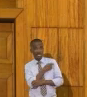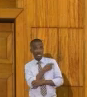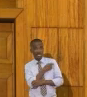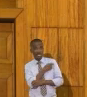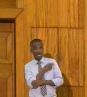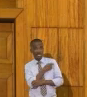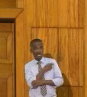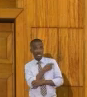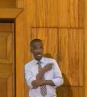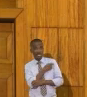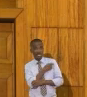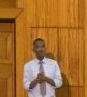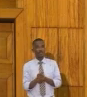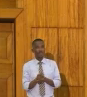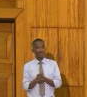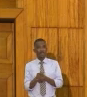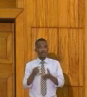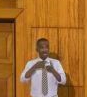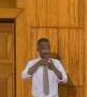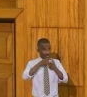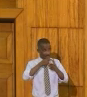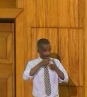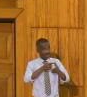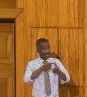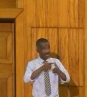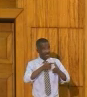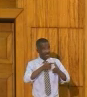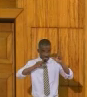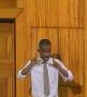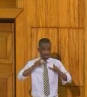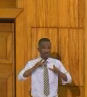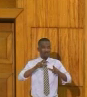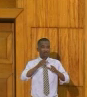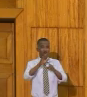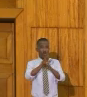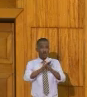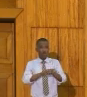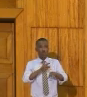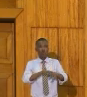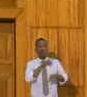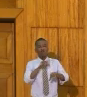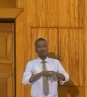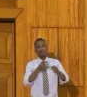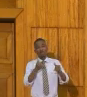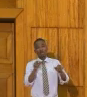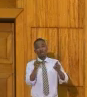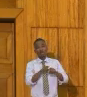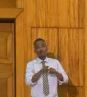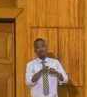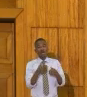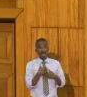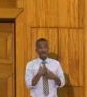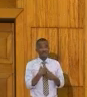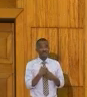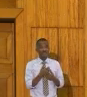especially those who conduct viral load testing, because molecular testing takes a bit of time. Also, we have cases